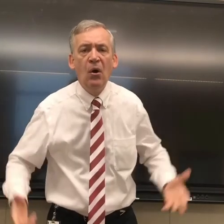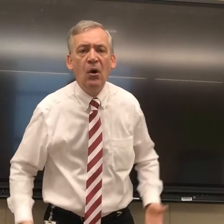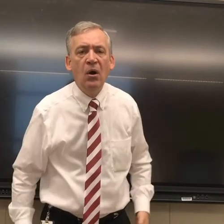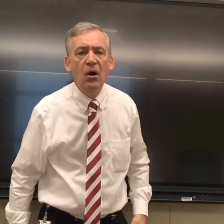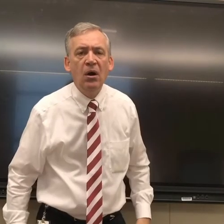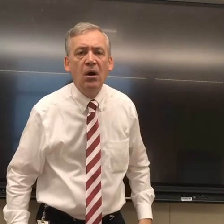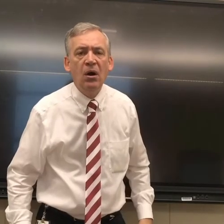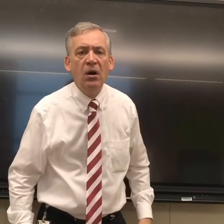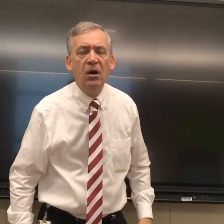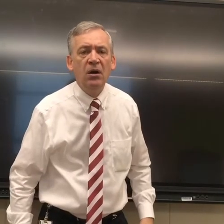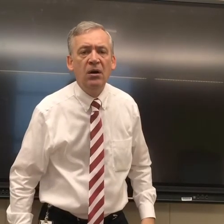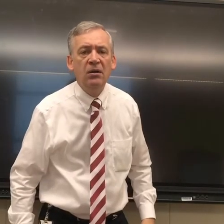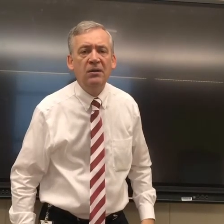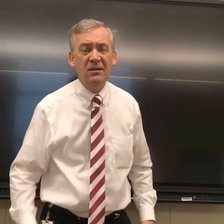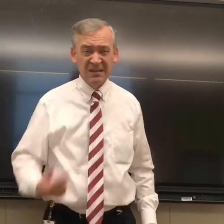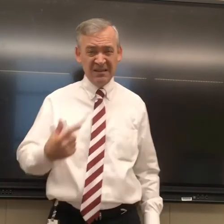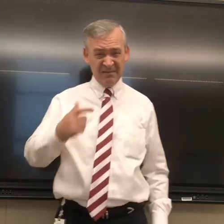Where did I fit into this crazy picture?